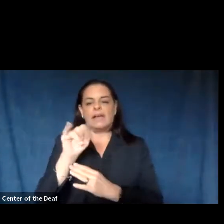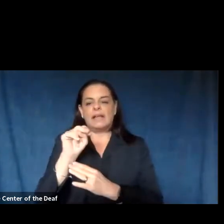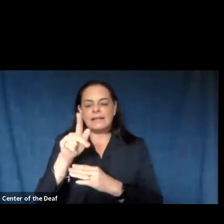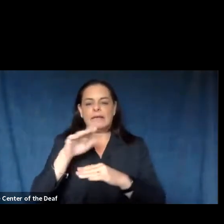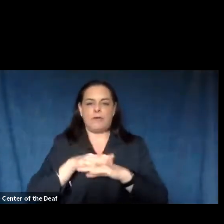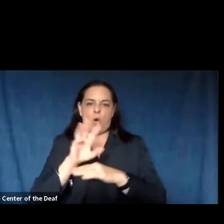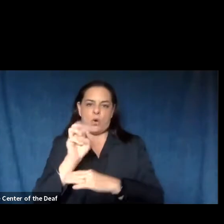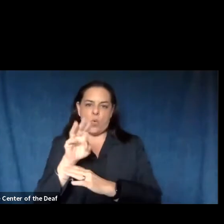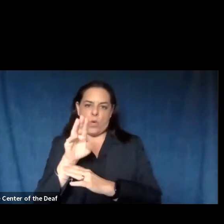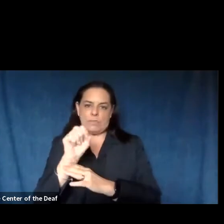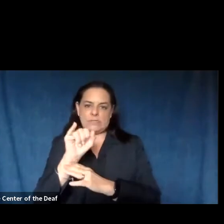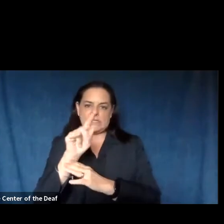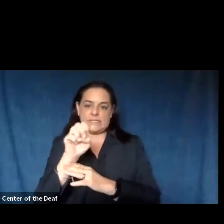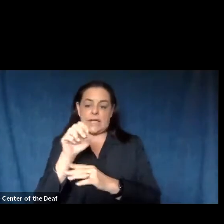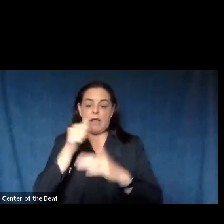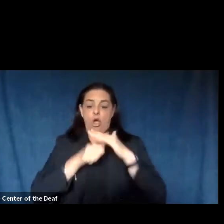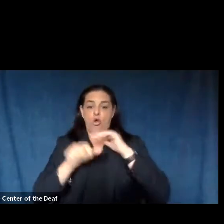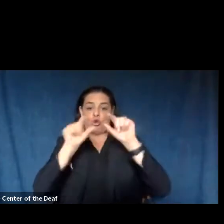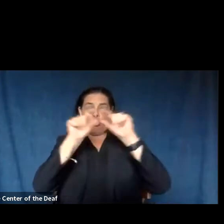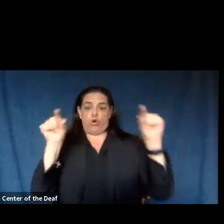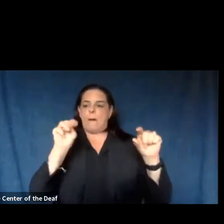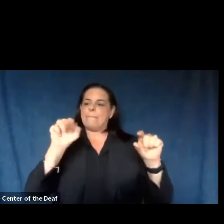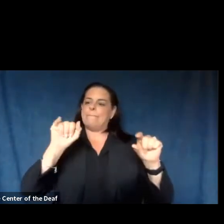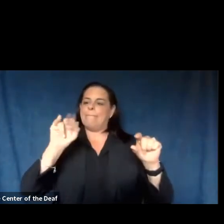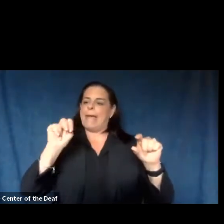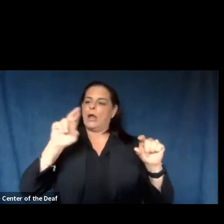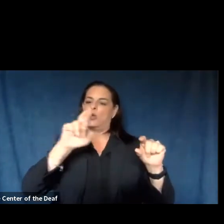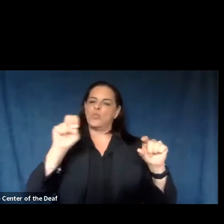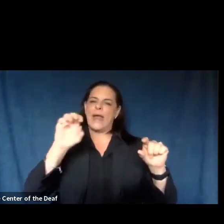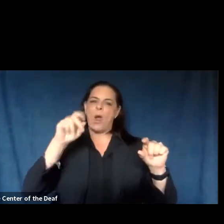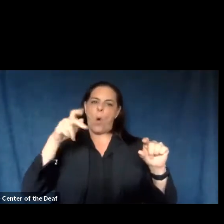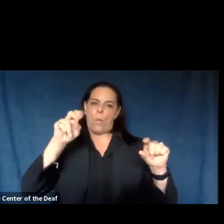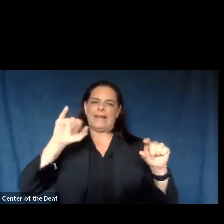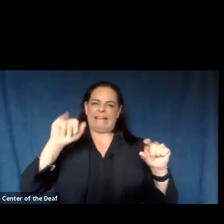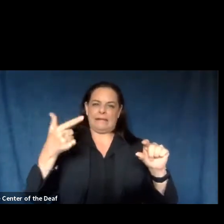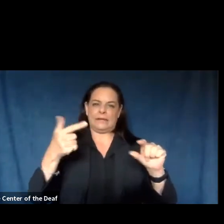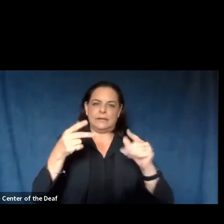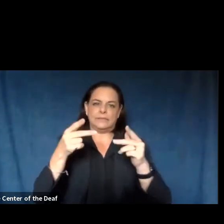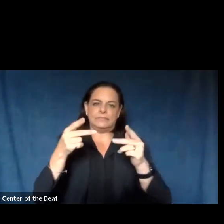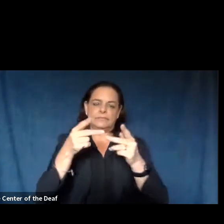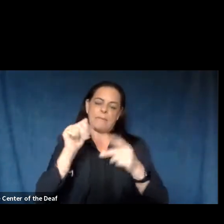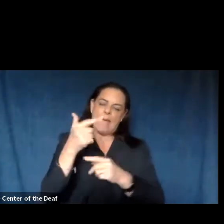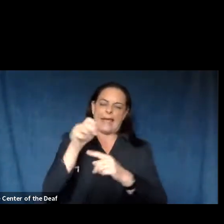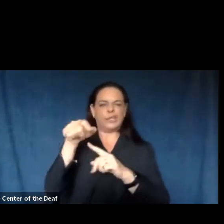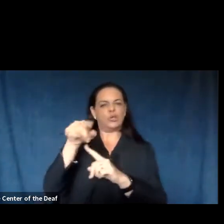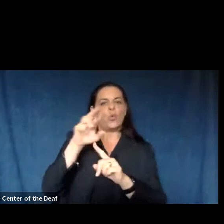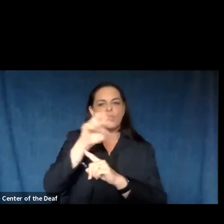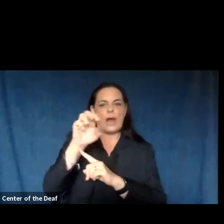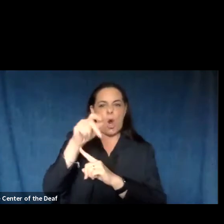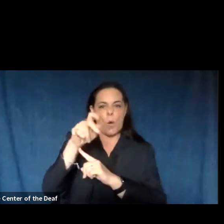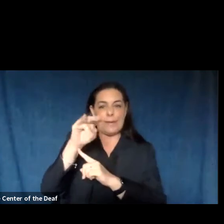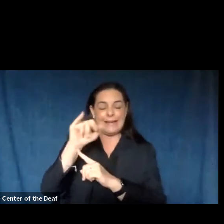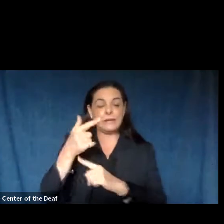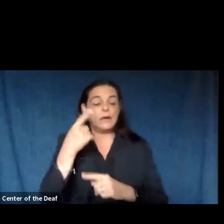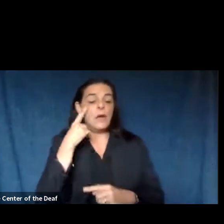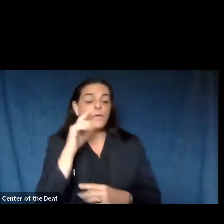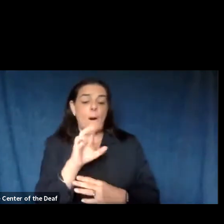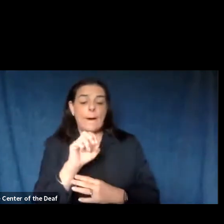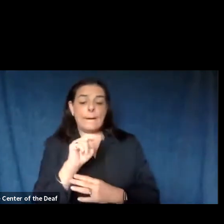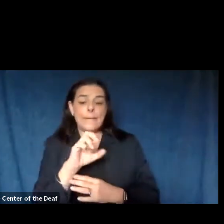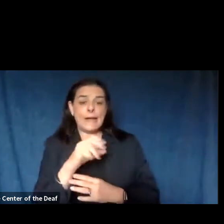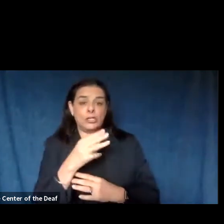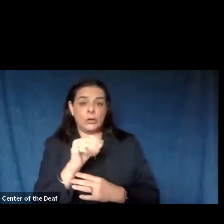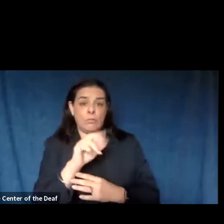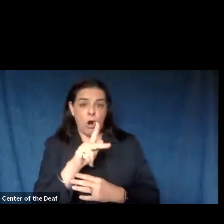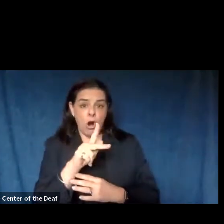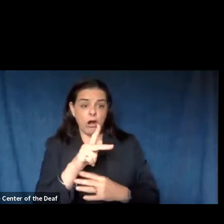reopening webpage. In regard to the local benchmarks, the Board of Health voted to retain them, and it will be the Board of